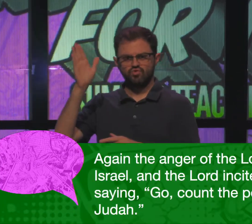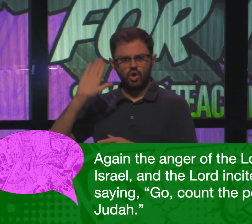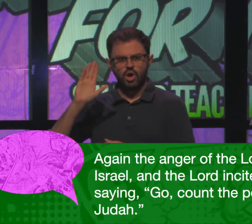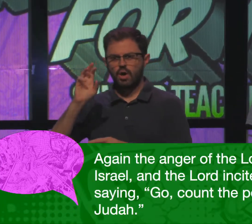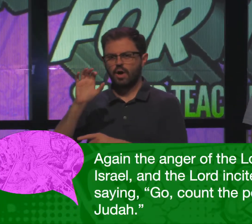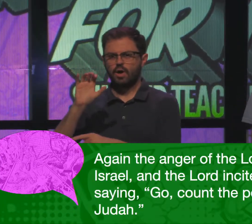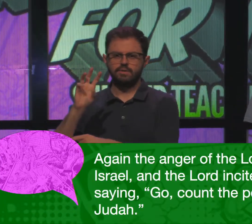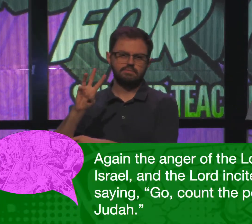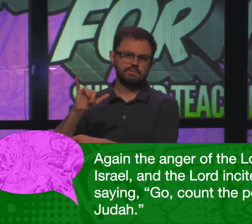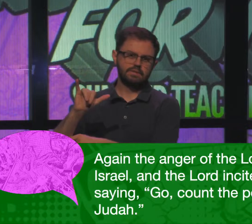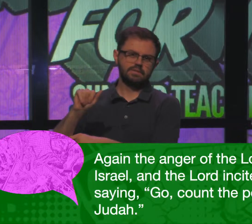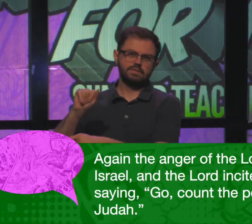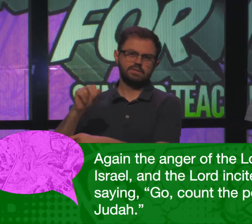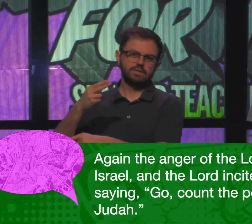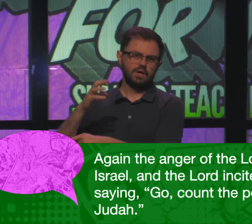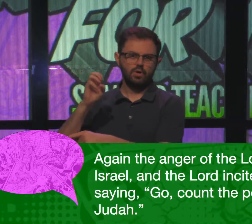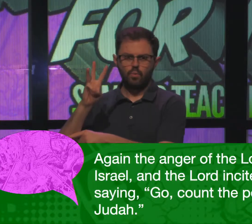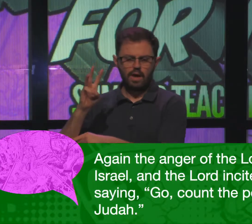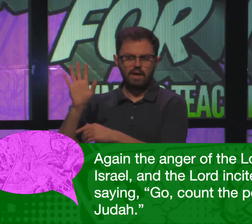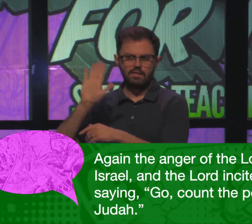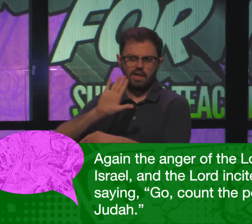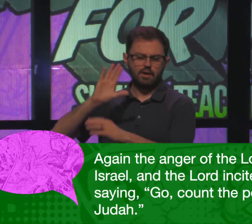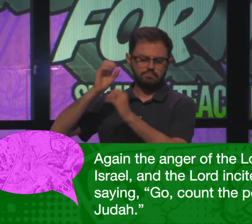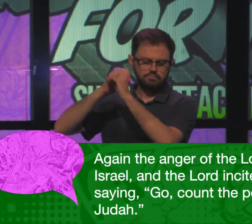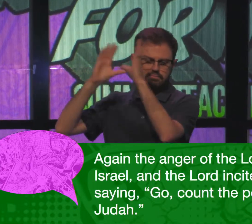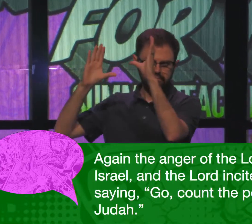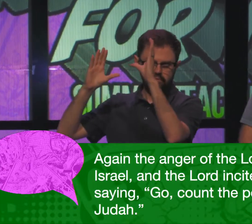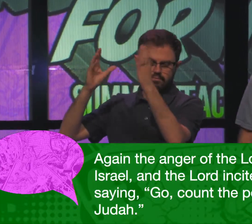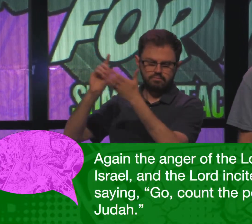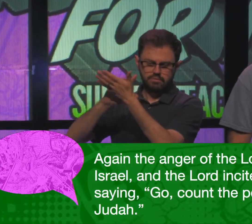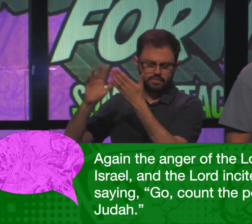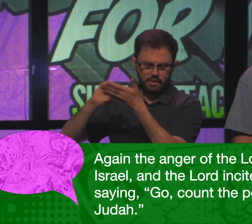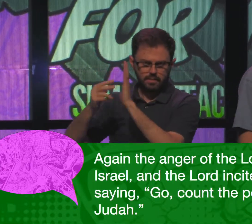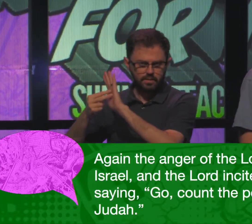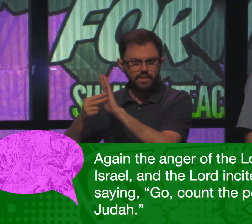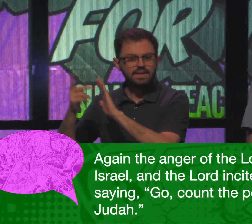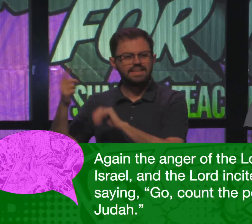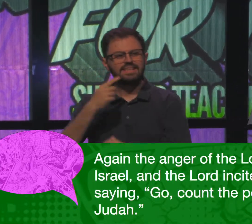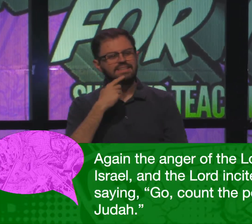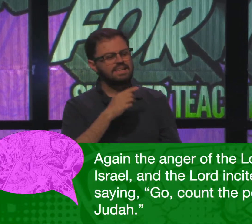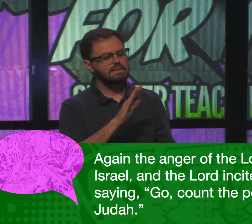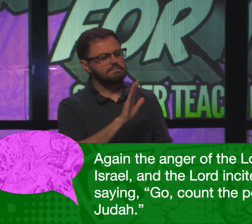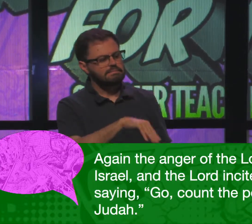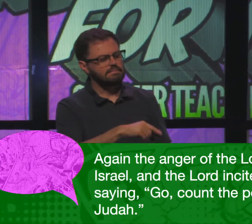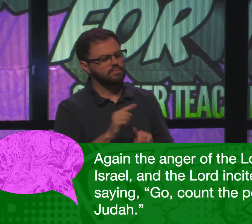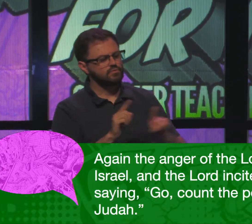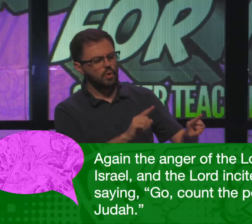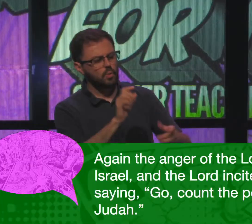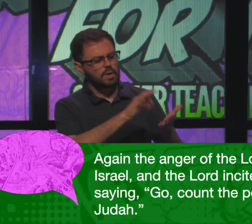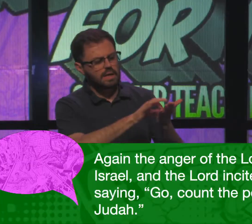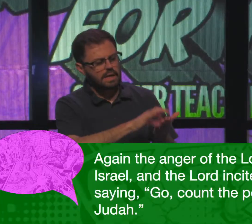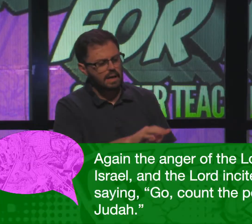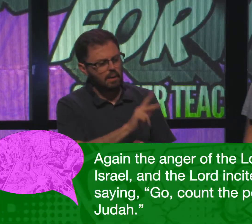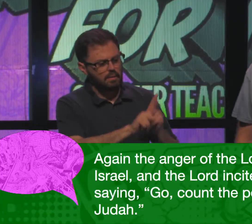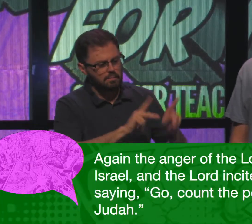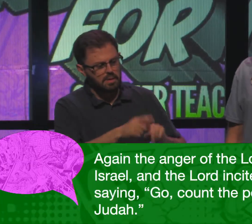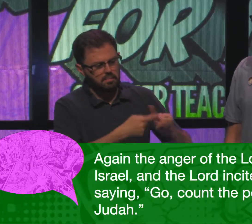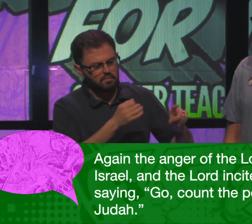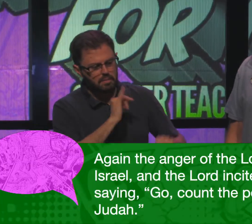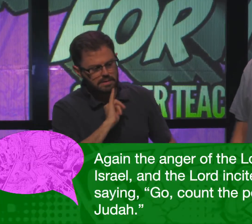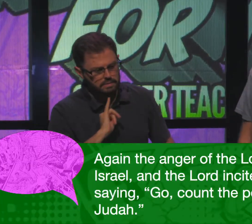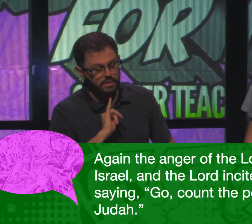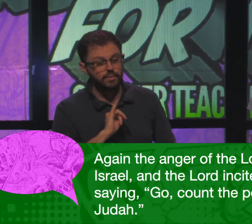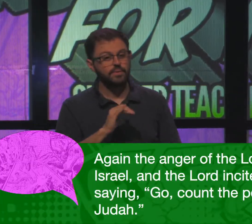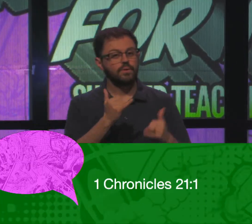divine, incited David against Israel and said, go count the people of Israel and Judah. All right? You with me? Now, First